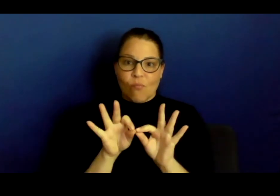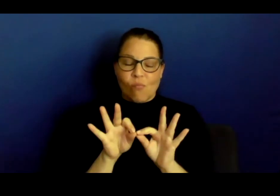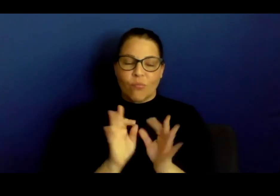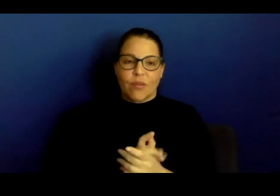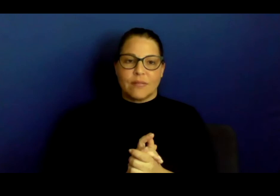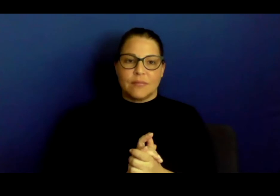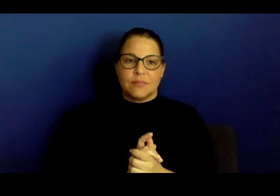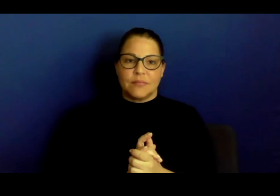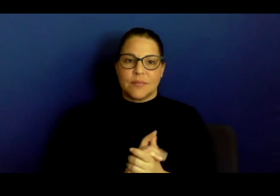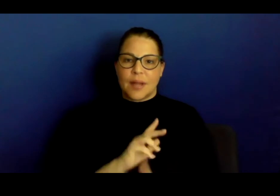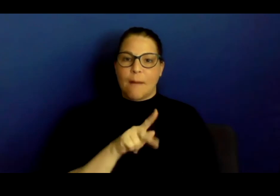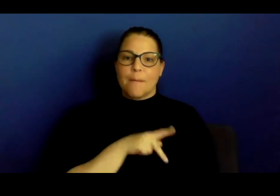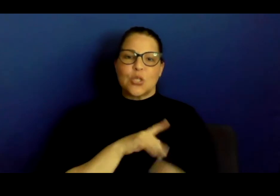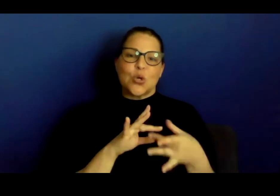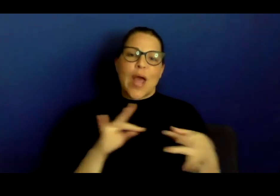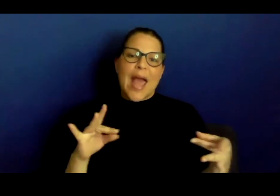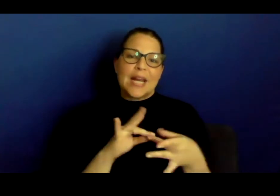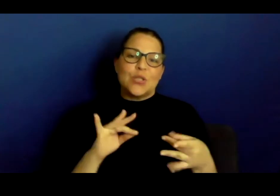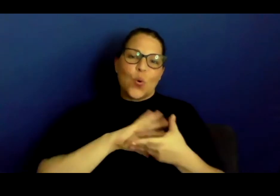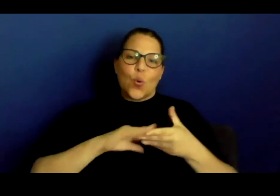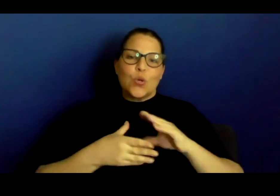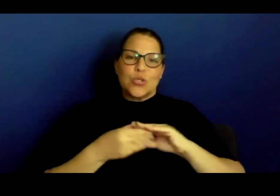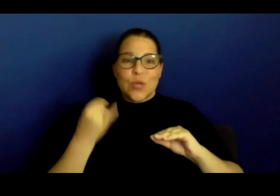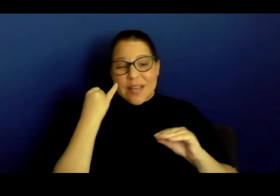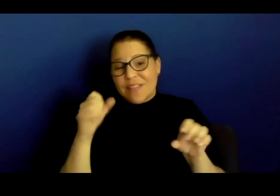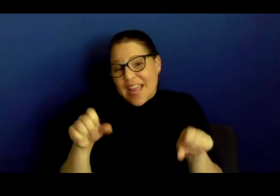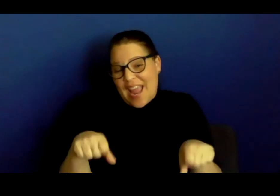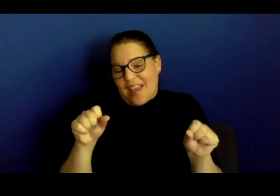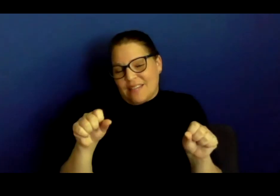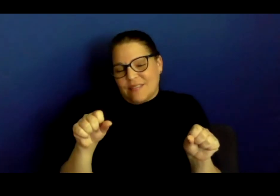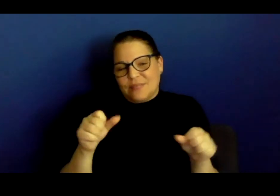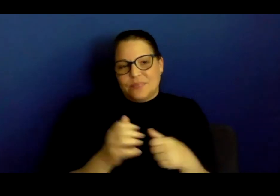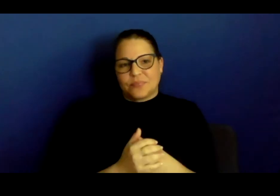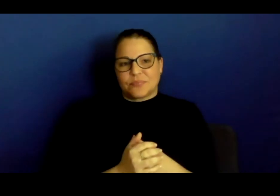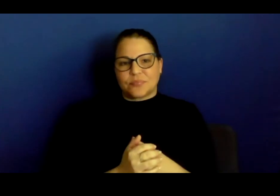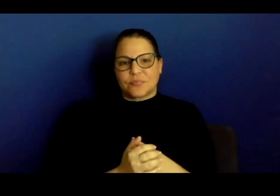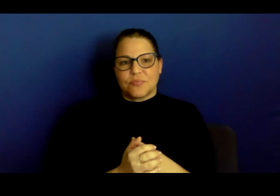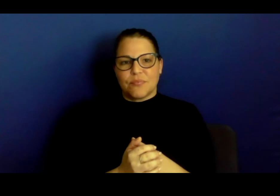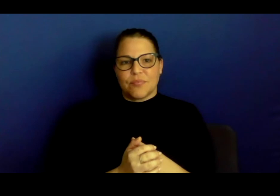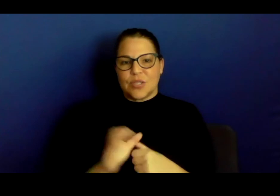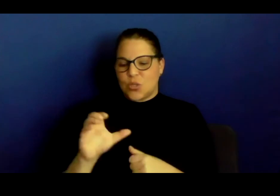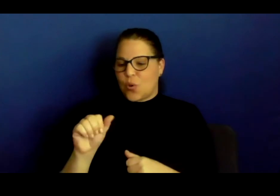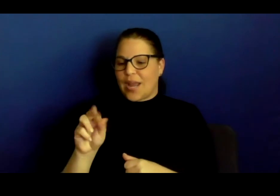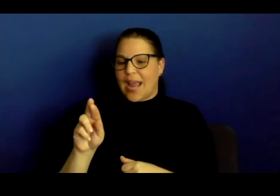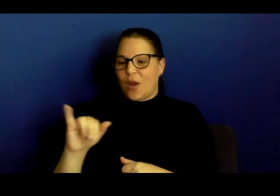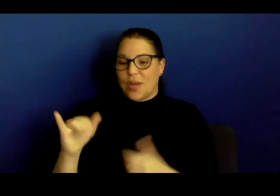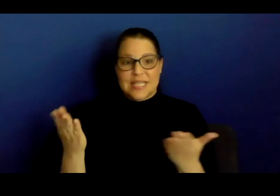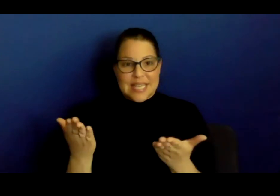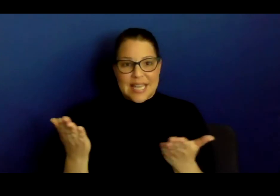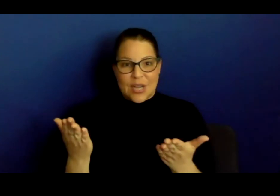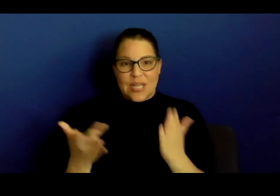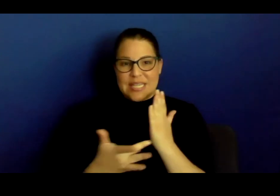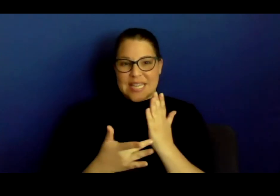Sharing personal anecdotes if you can along the way. So Carrie, for example, she's here. She had